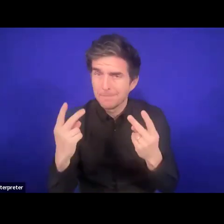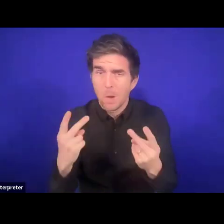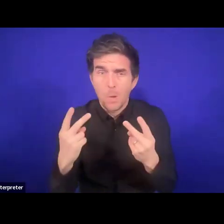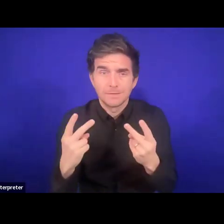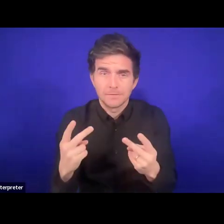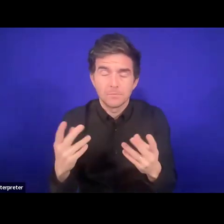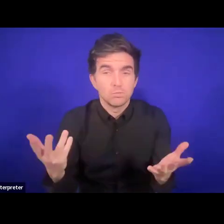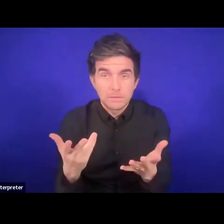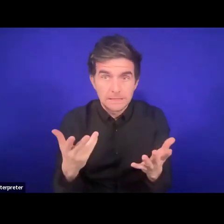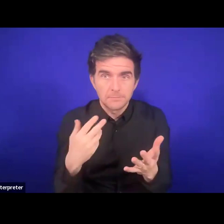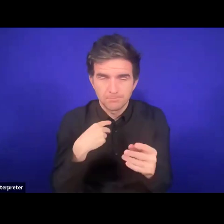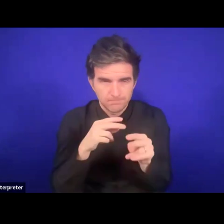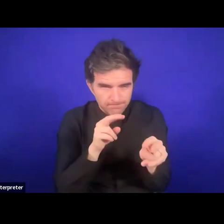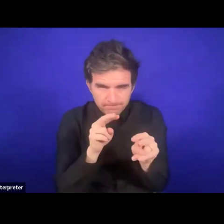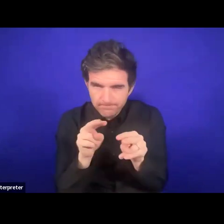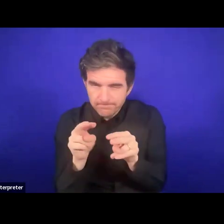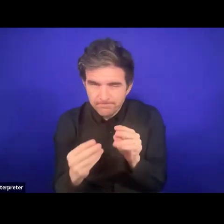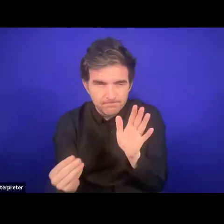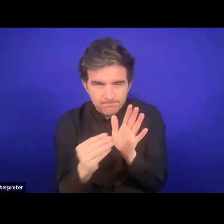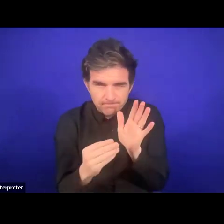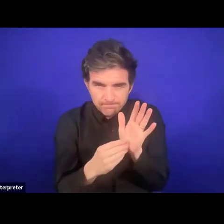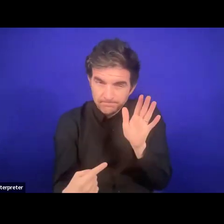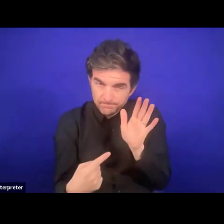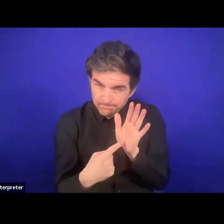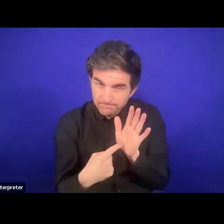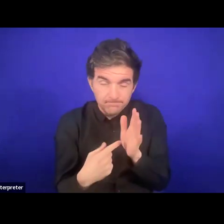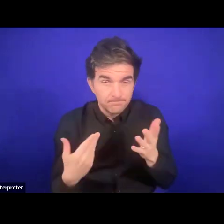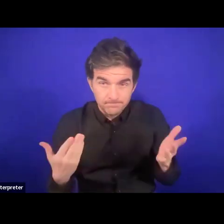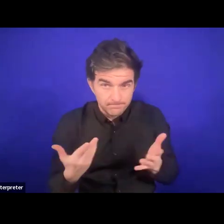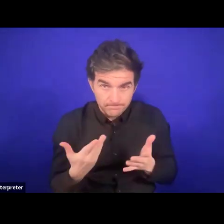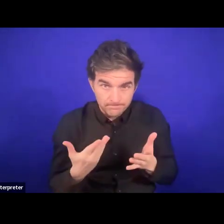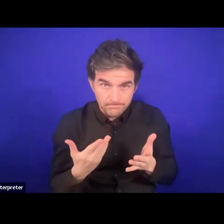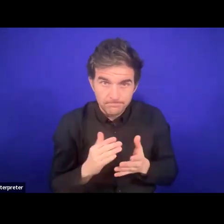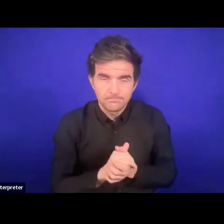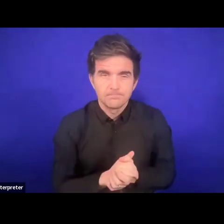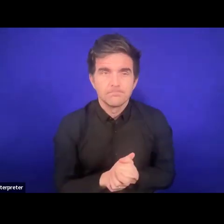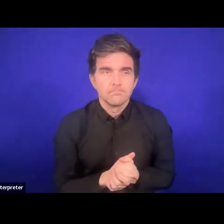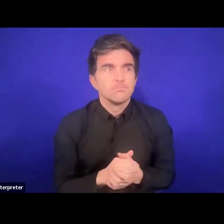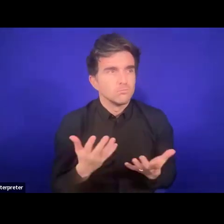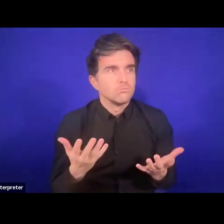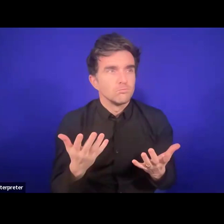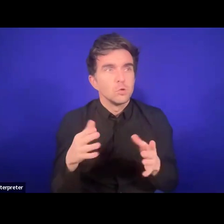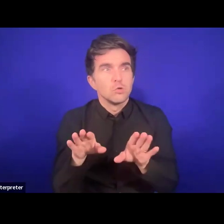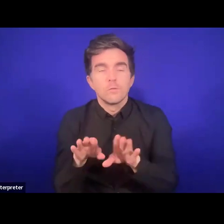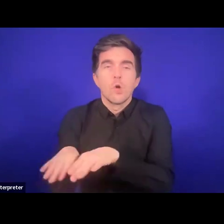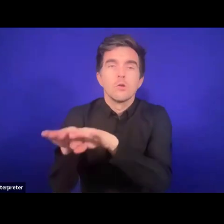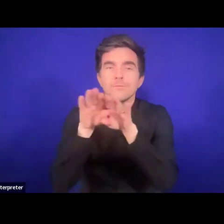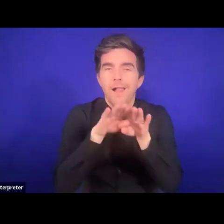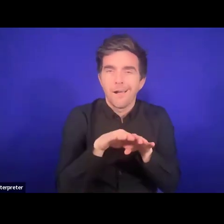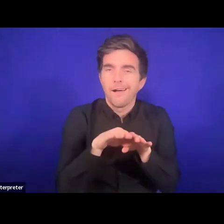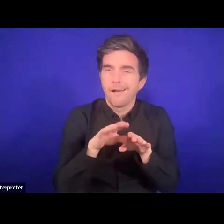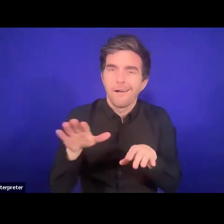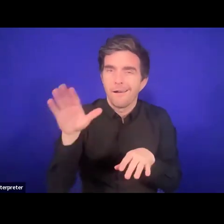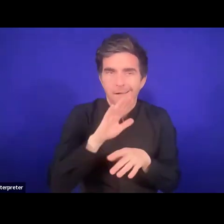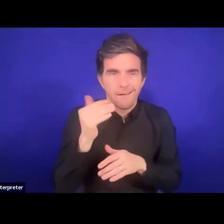a universal safety net, an entitlement that is literally available to the entire rural population